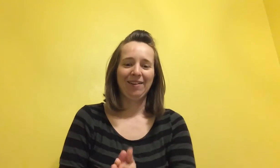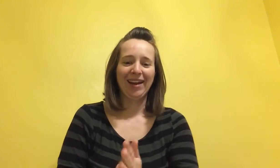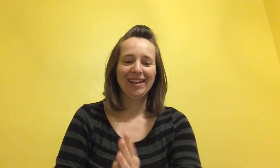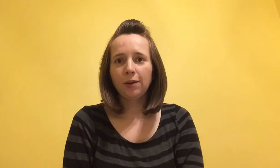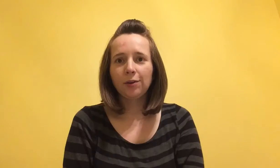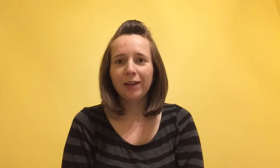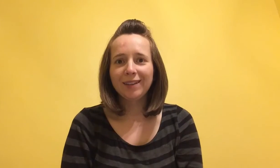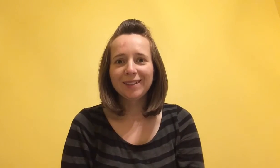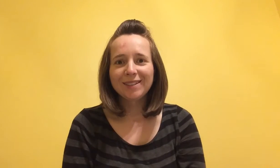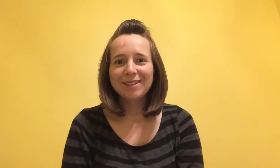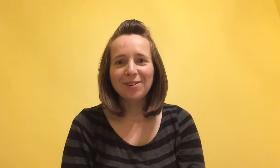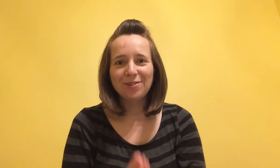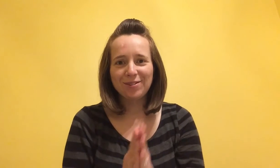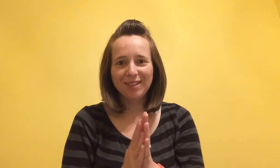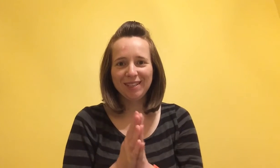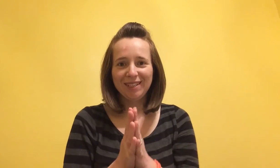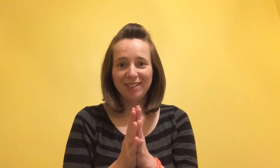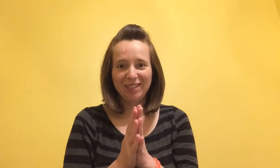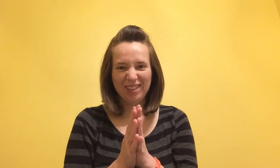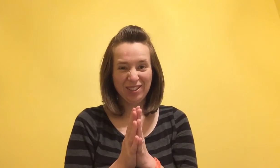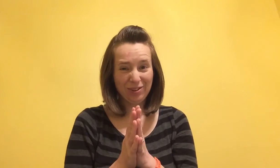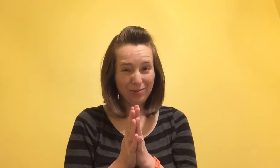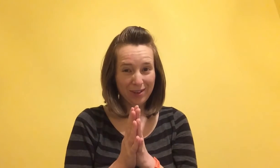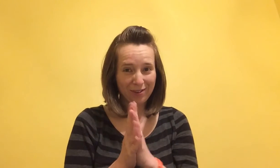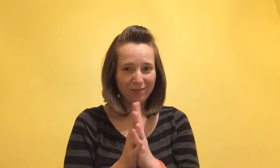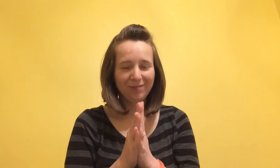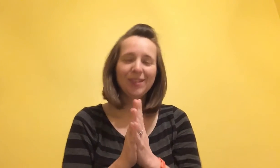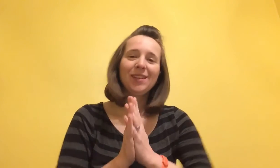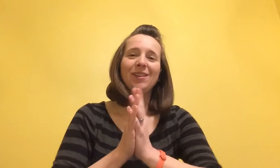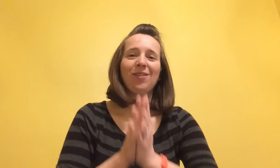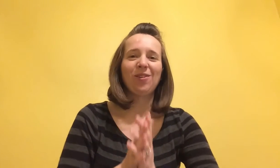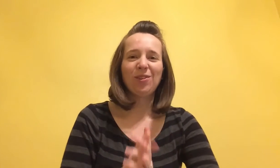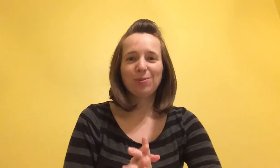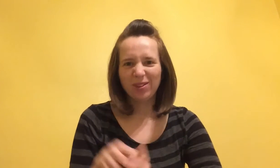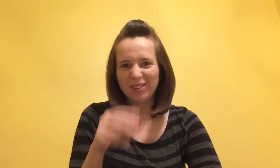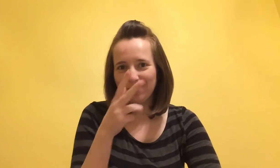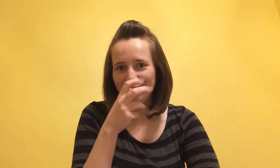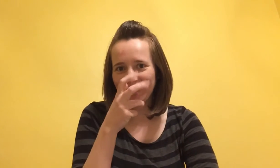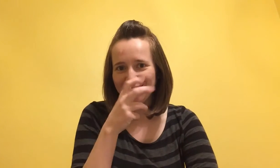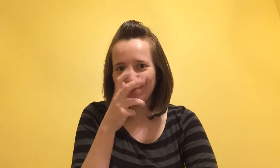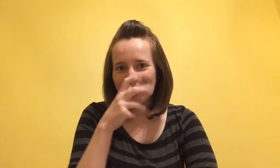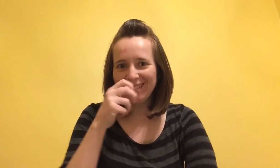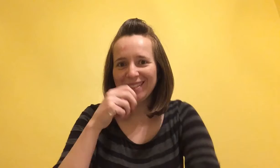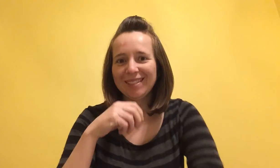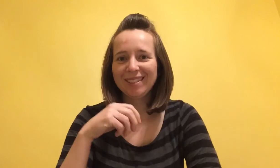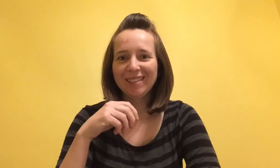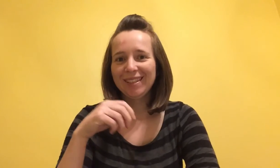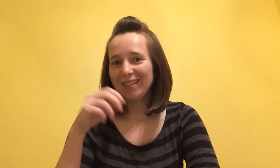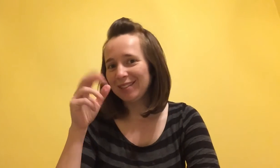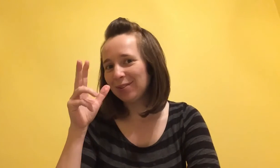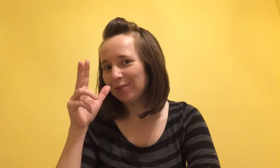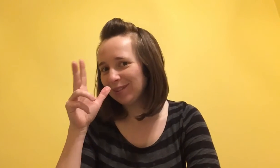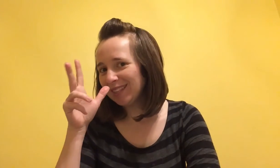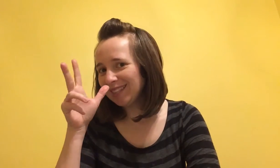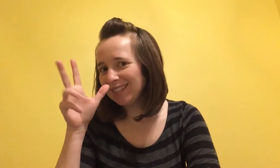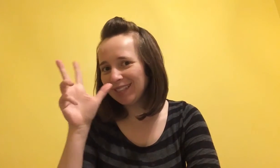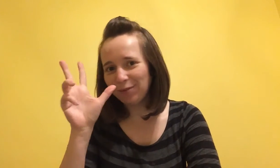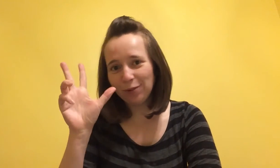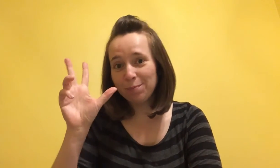right, so here we go. All about different kinds of bugs. So this is the sign for